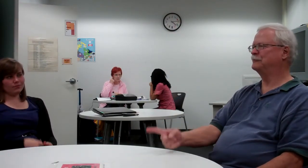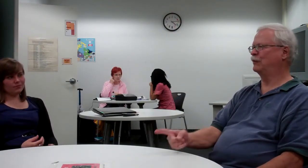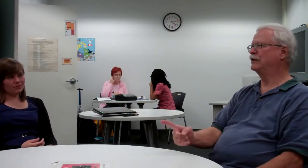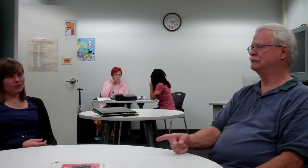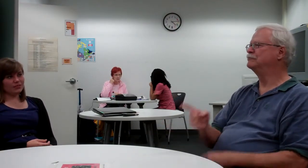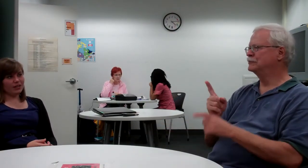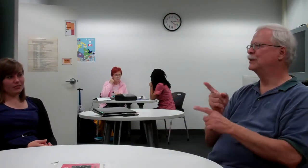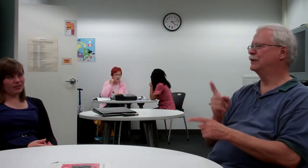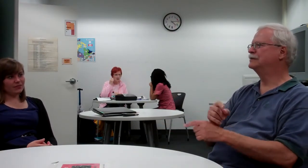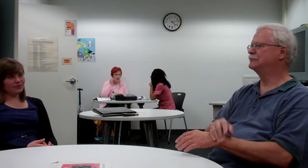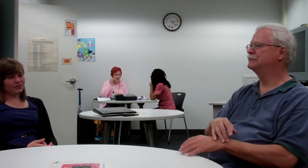Yeah, right.